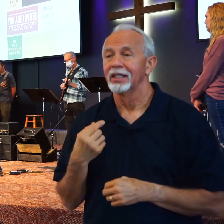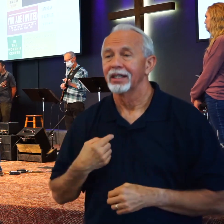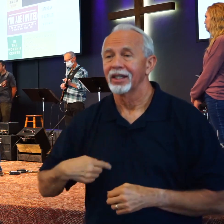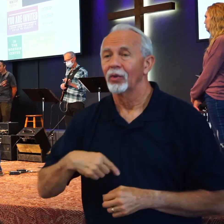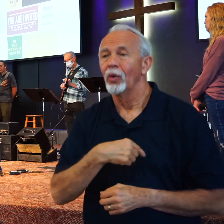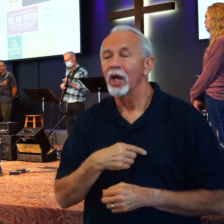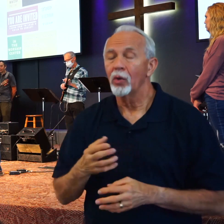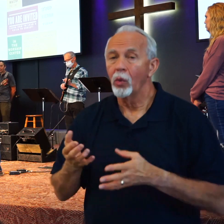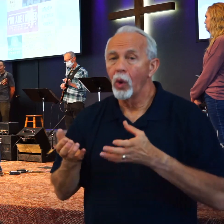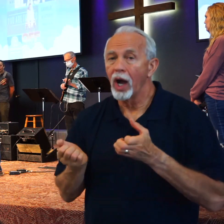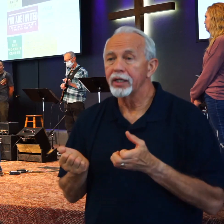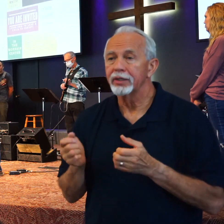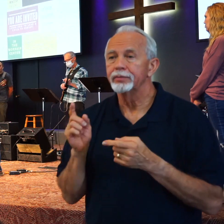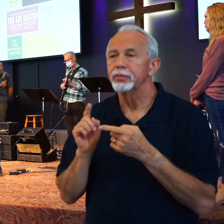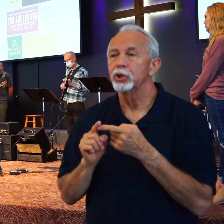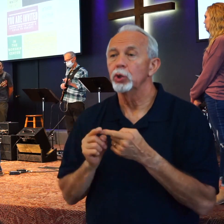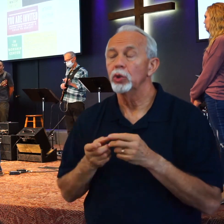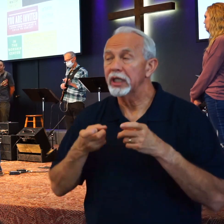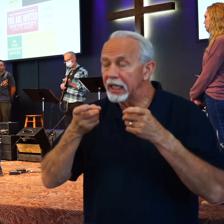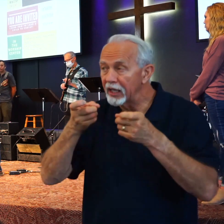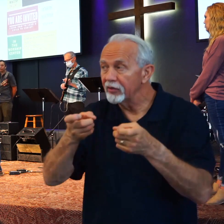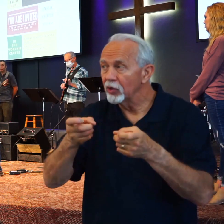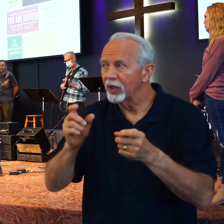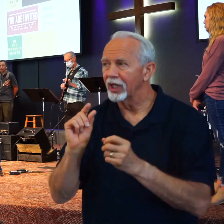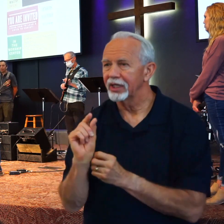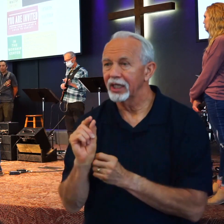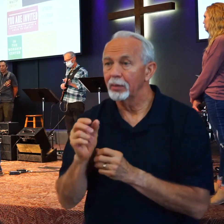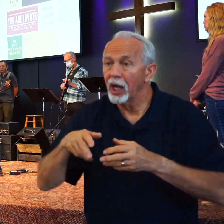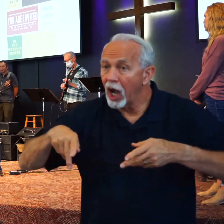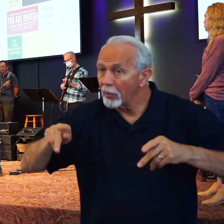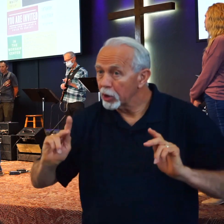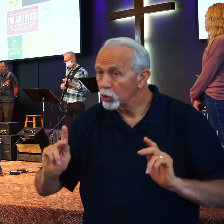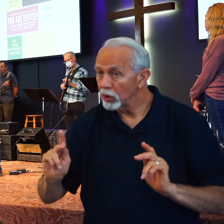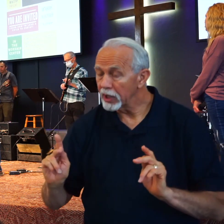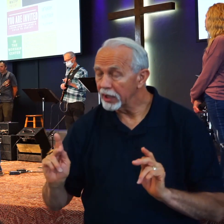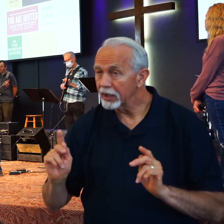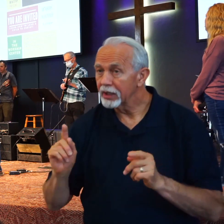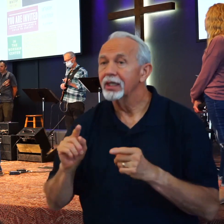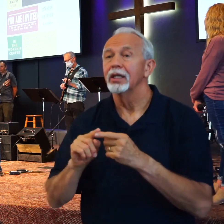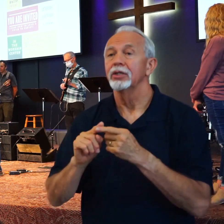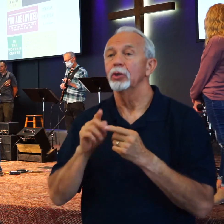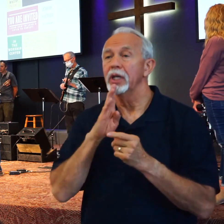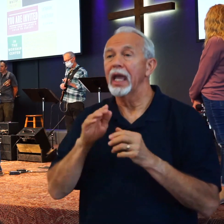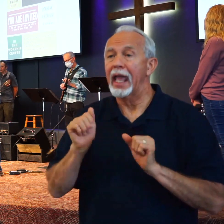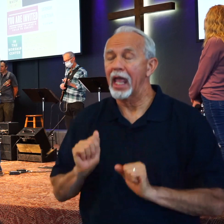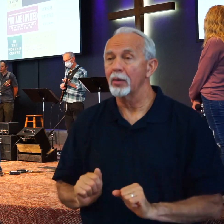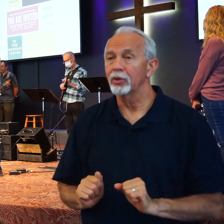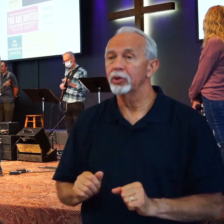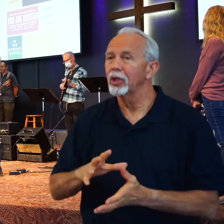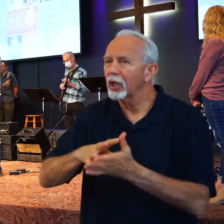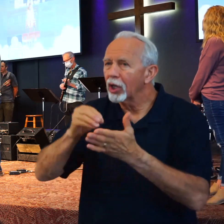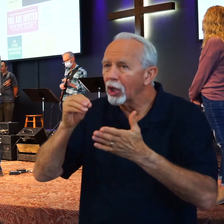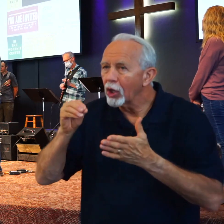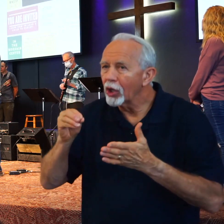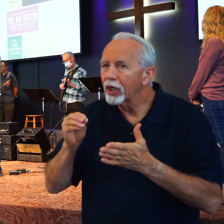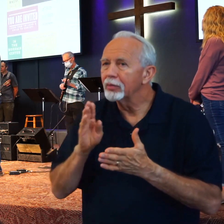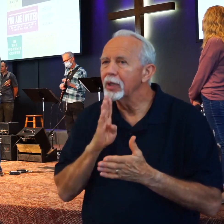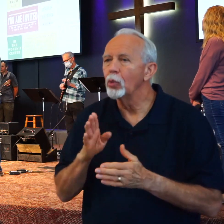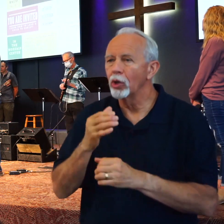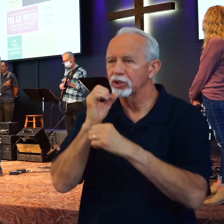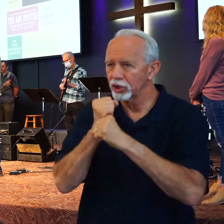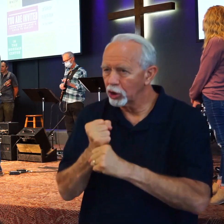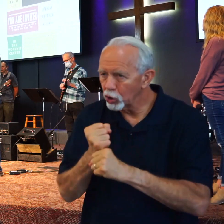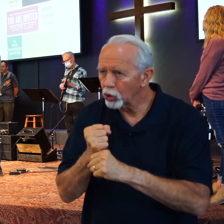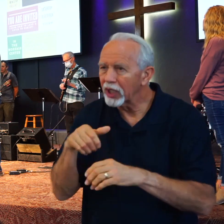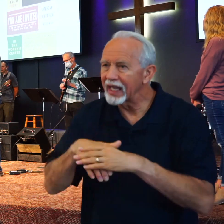And so we want to give you a little bit of opportunity to be able to learn and be more secure in